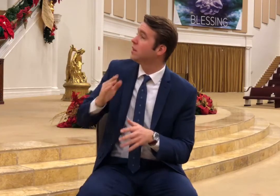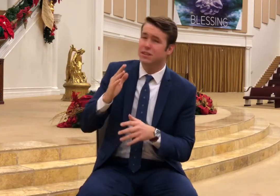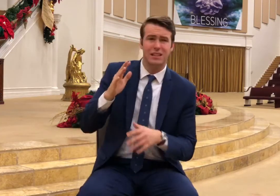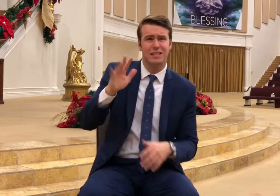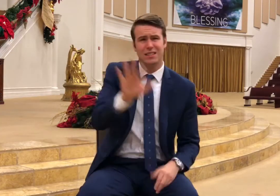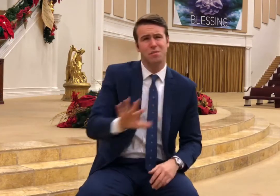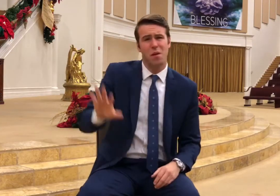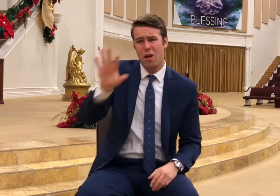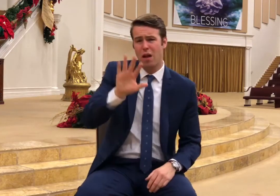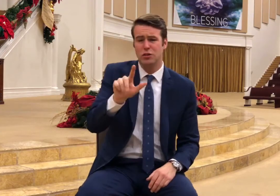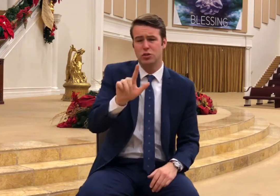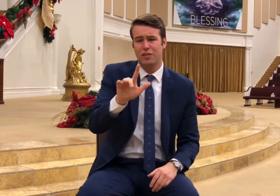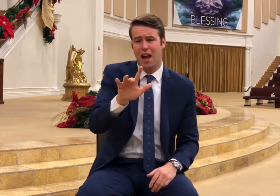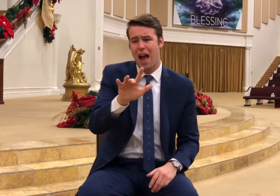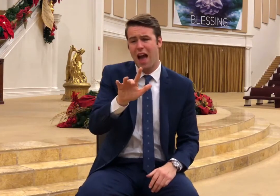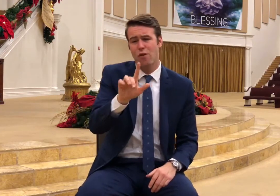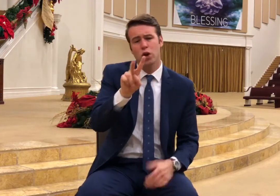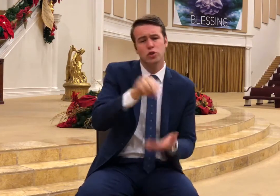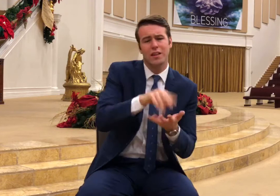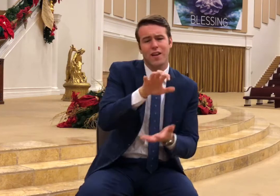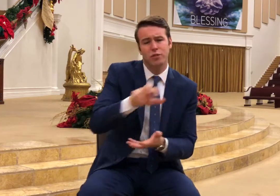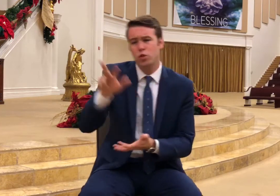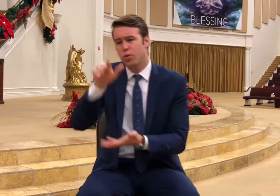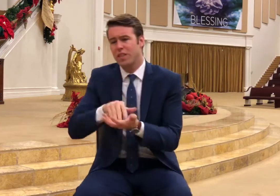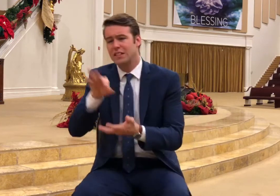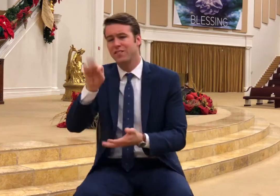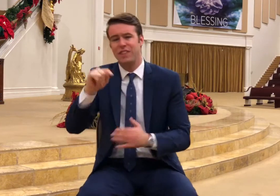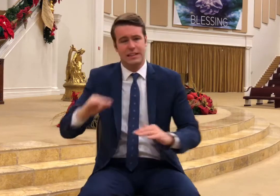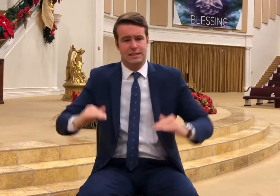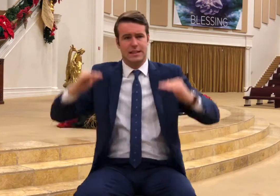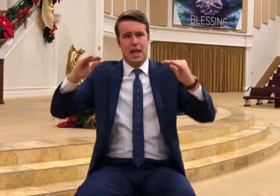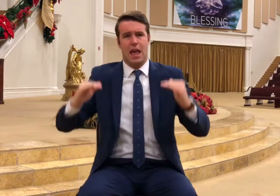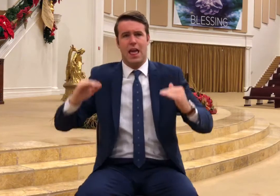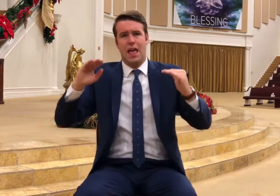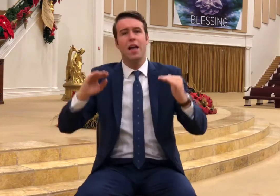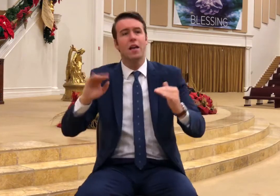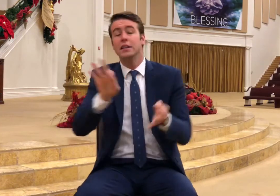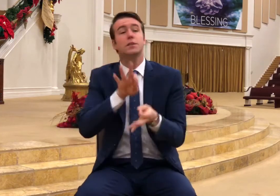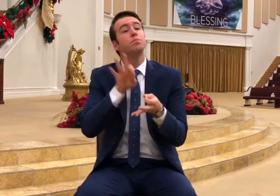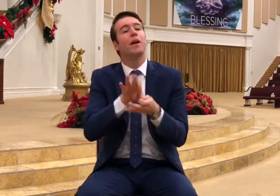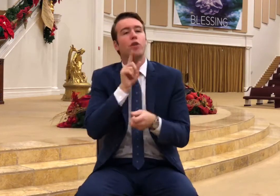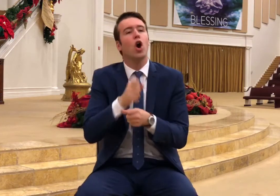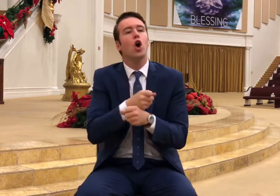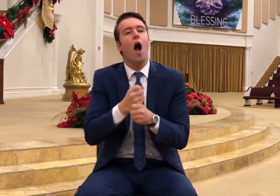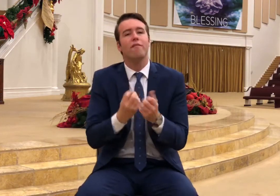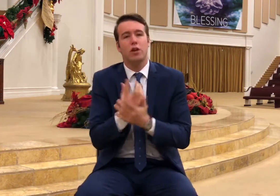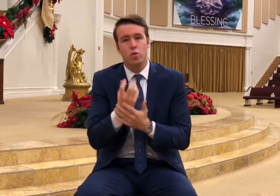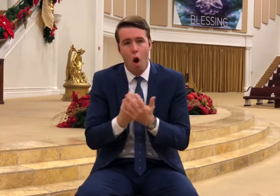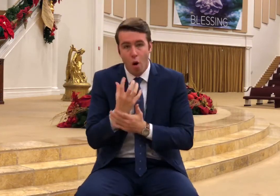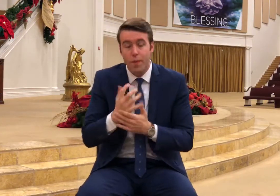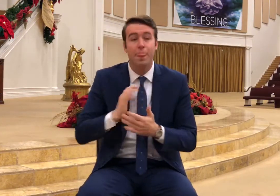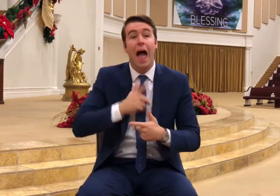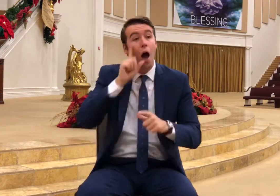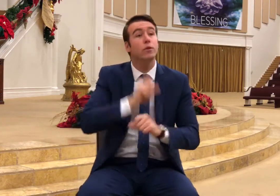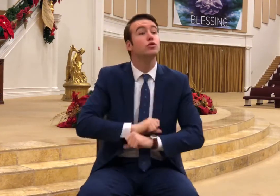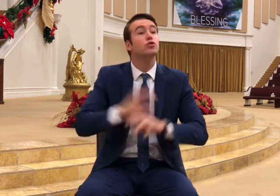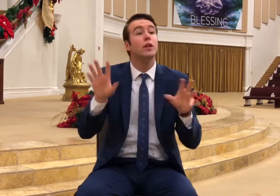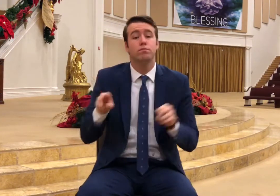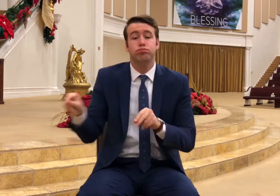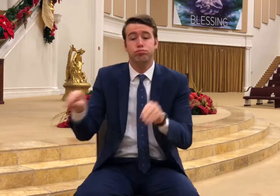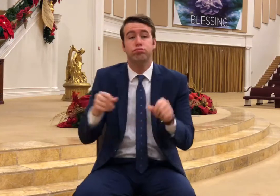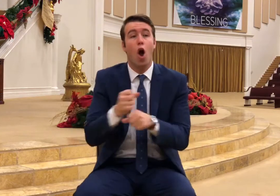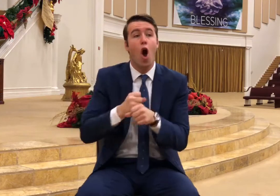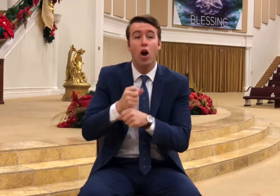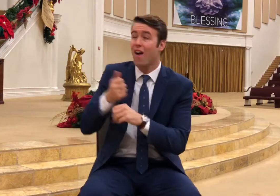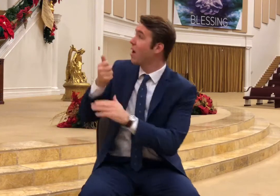around between 2,500 and 3,000 feet in elevation, which is perfect for growing coffee. Our dream is to plant coffee